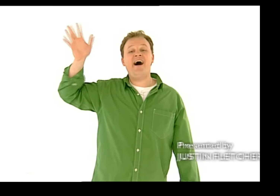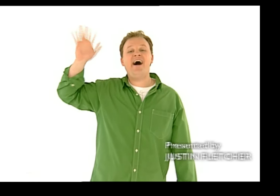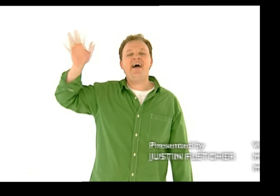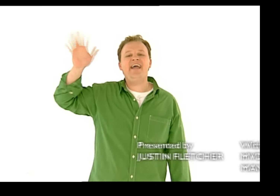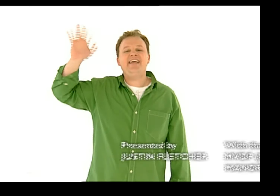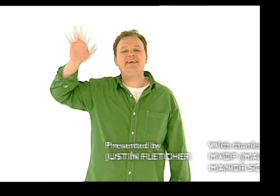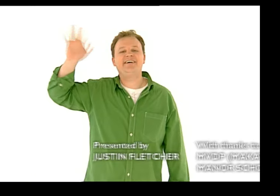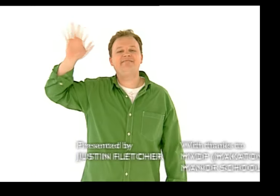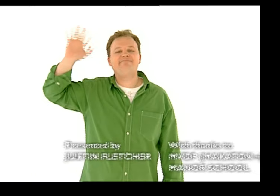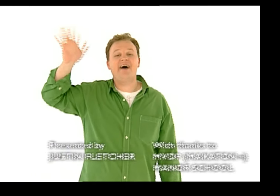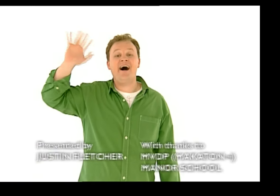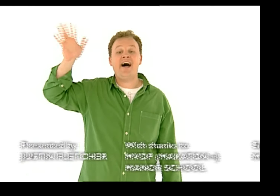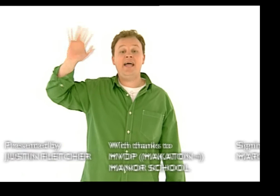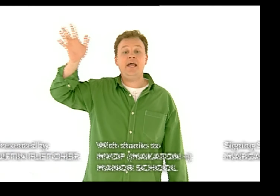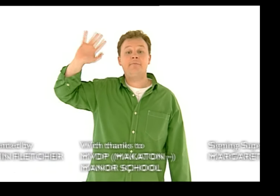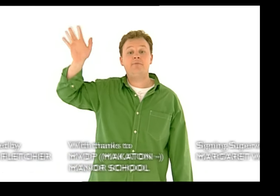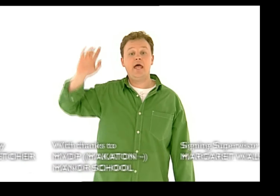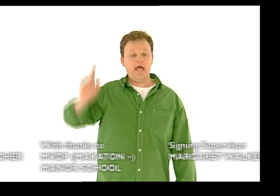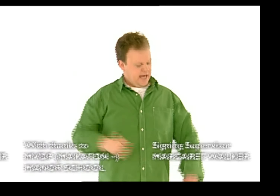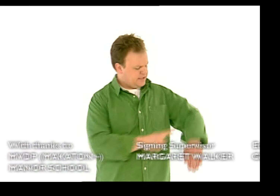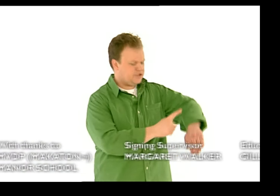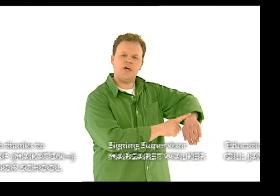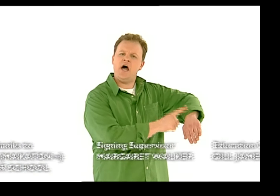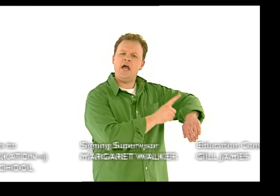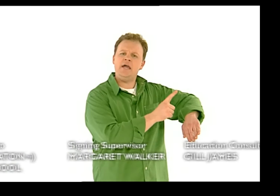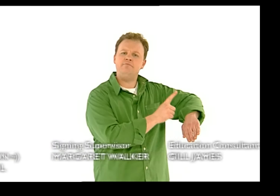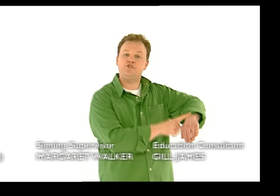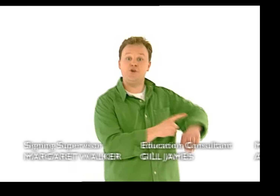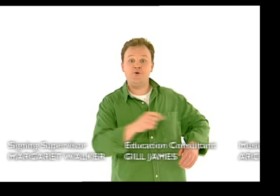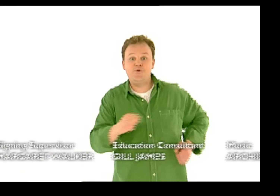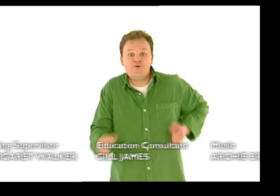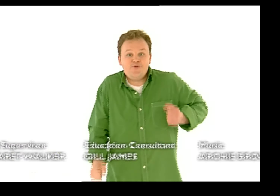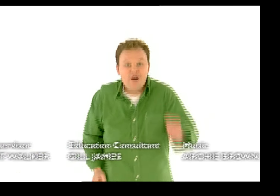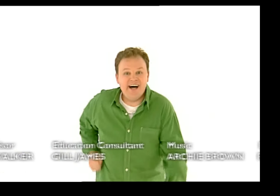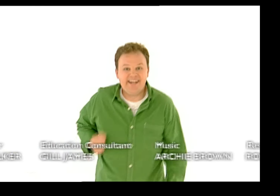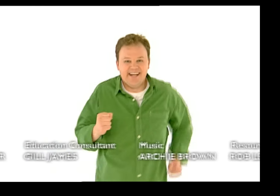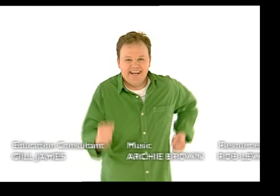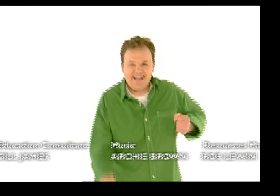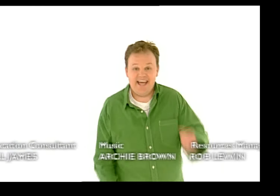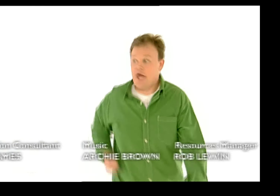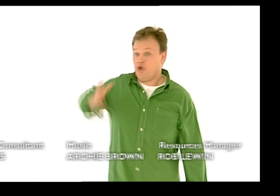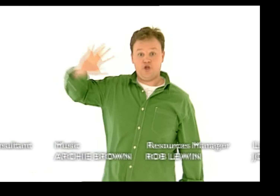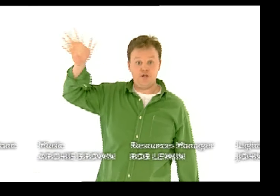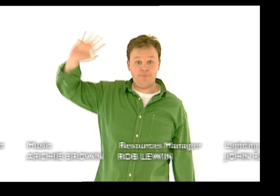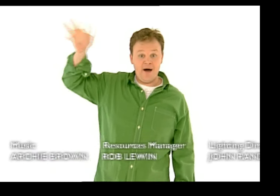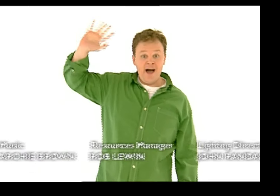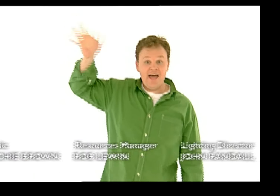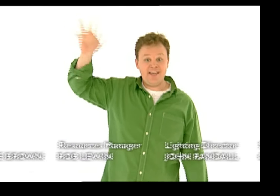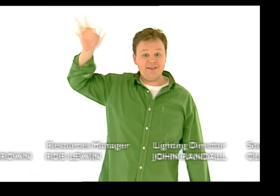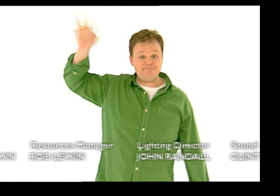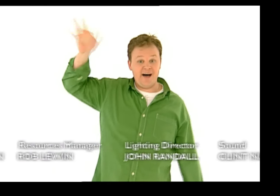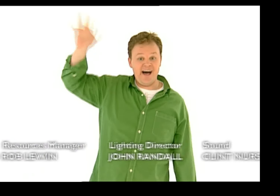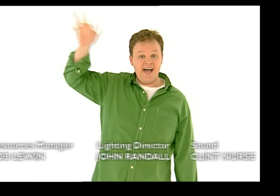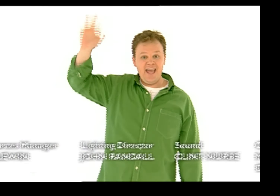Goodbye, goodbye. It's time to run. Goodbye, goodbye.